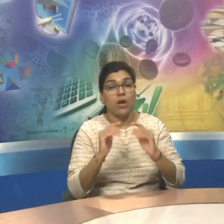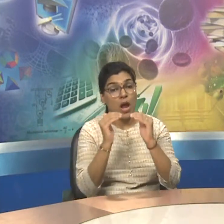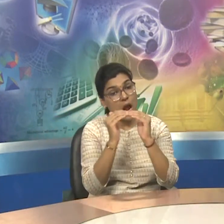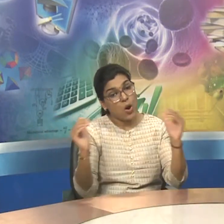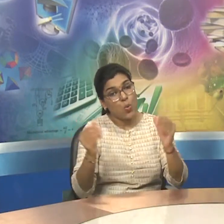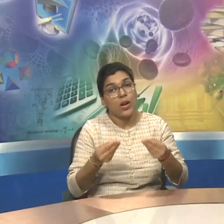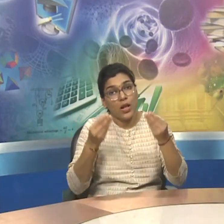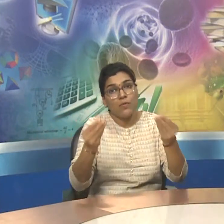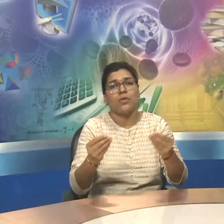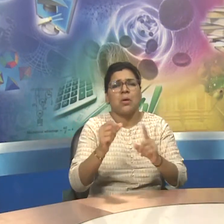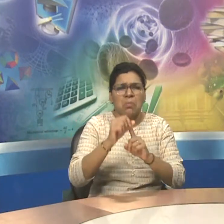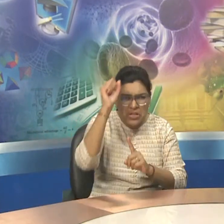prevailing in the